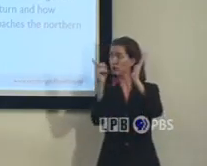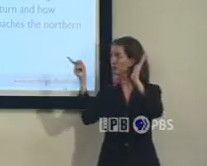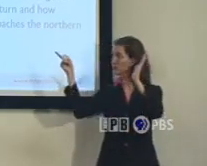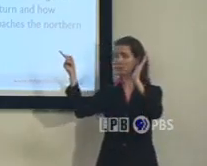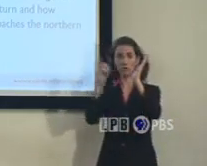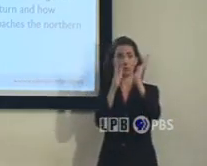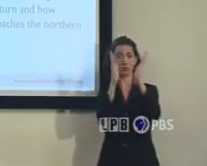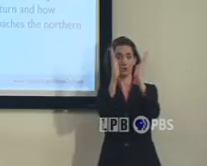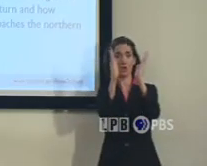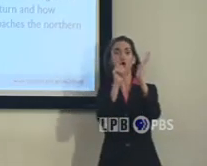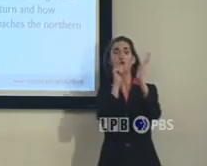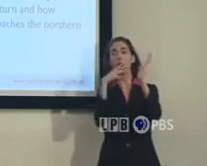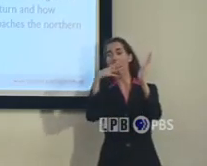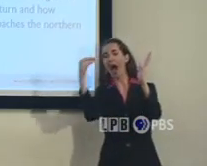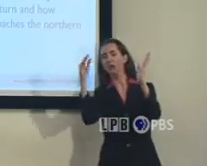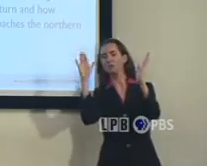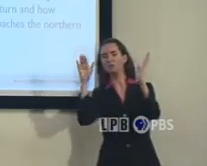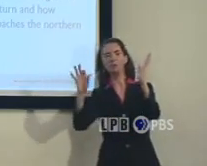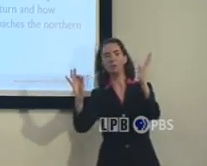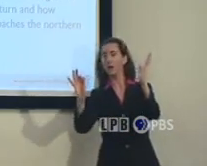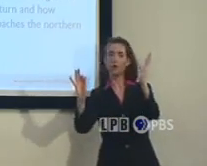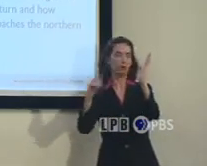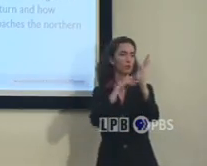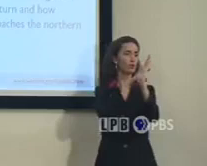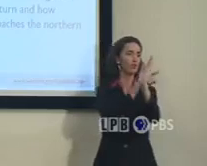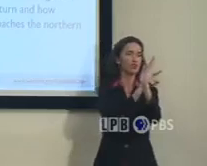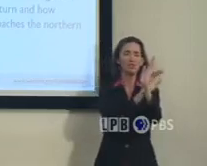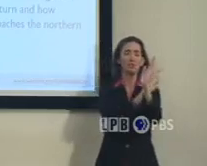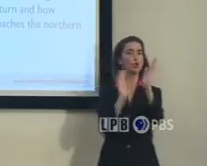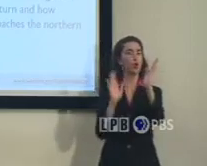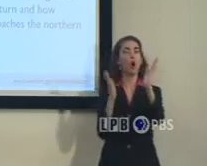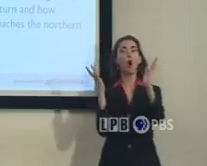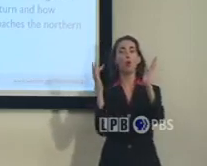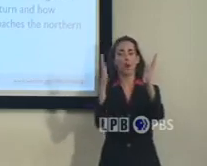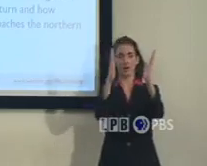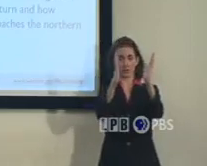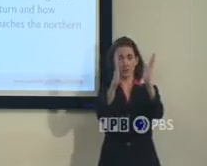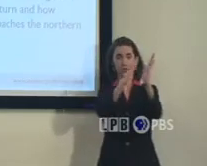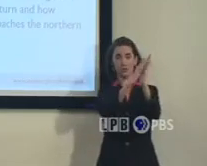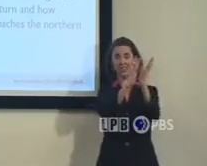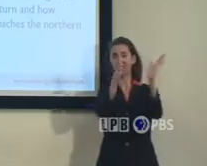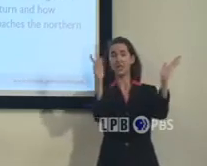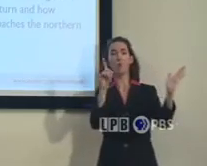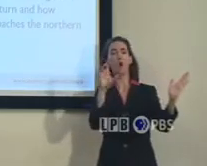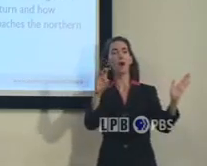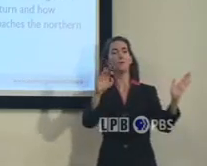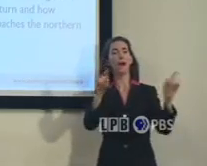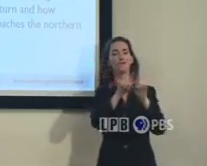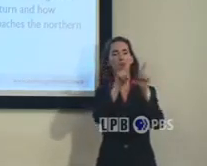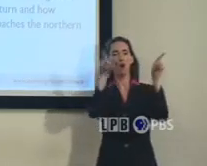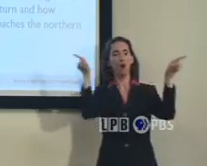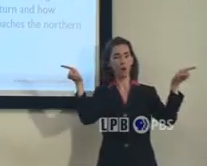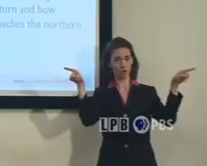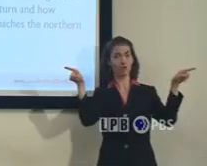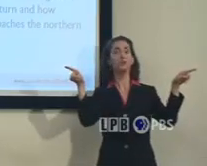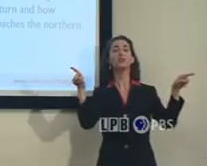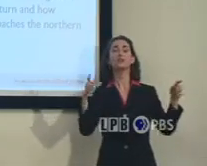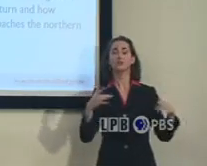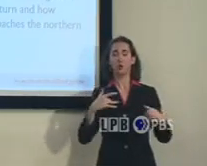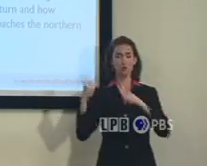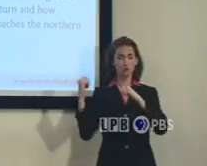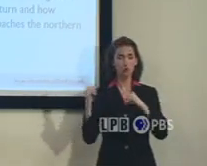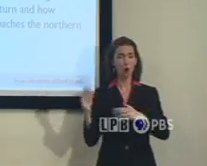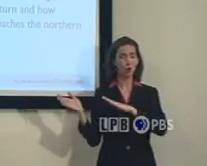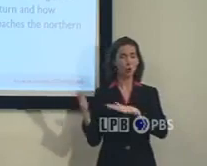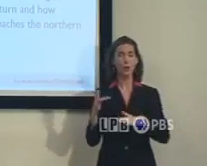of the winds to spread out almost 100 miles from the center. So you could see tropical storm force winds